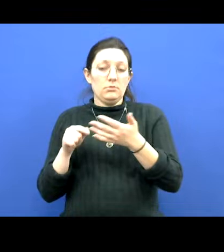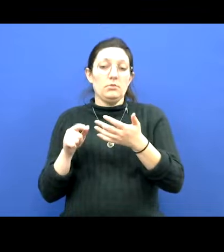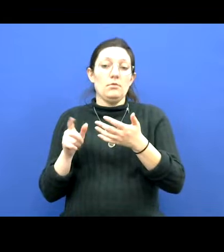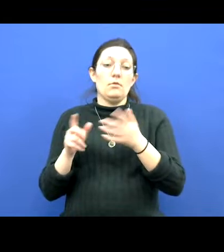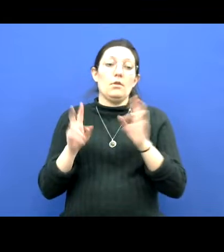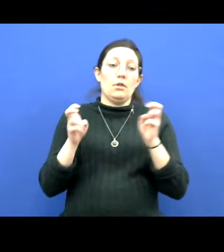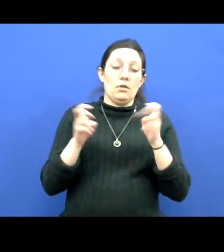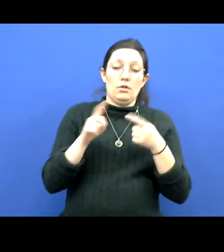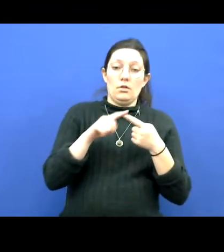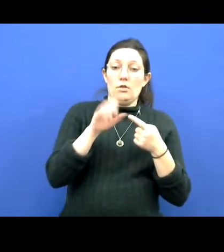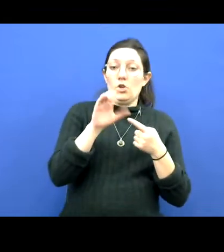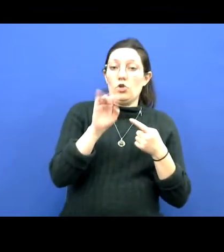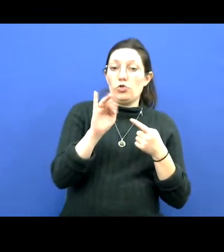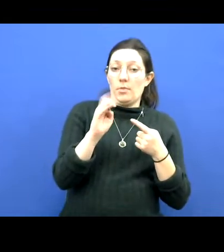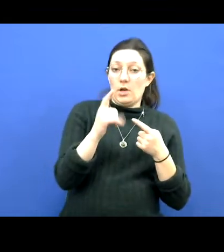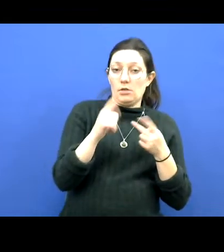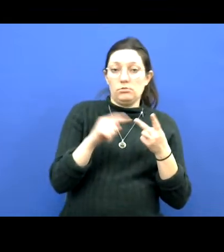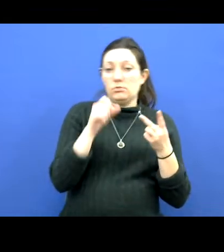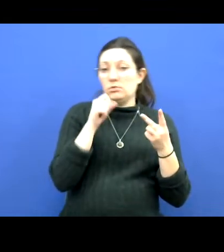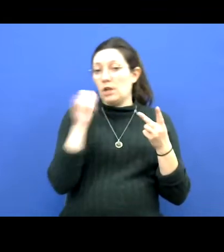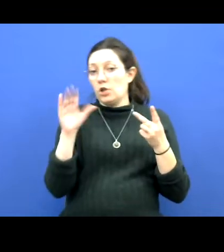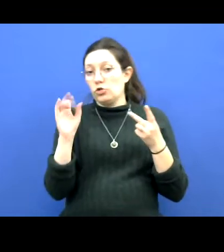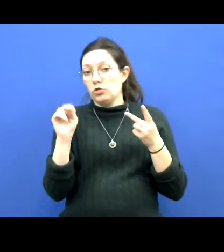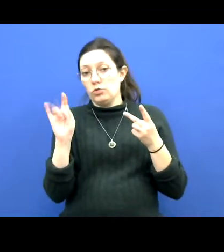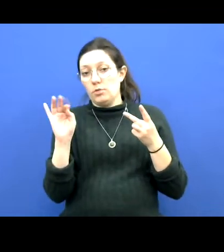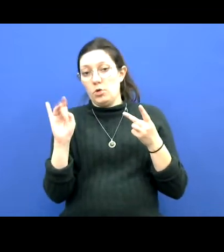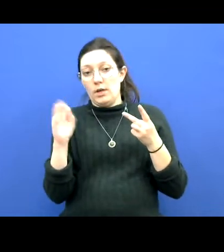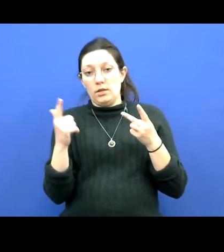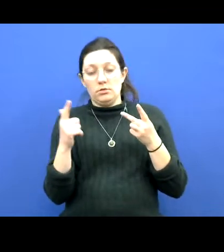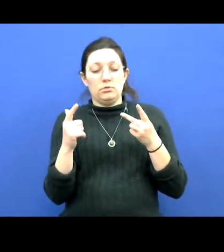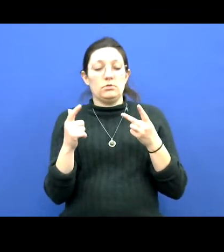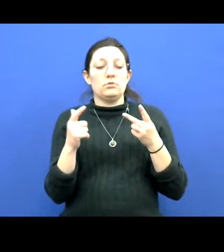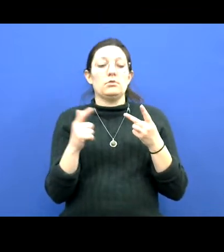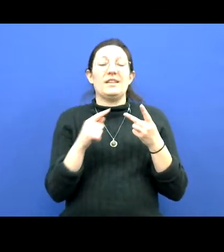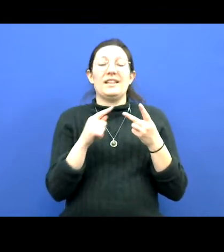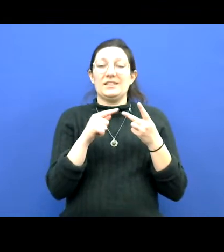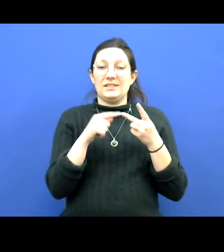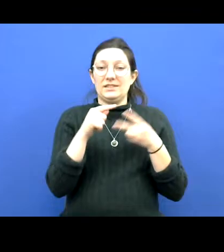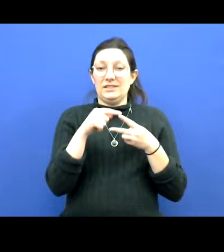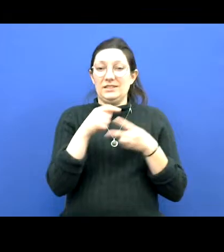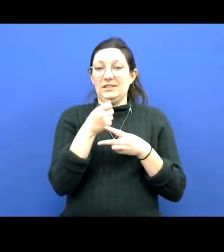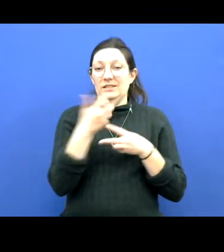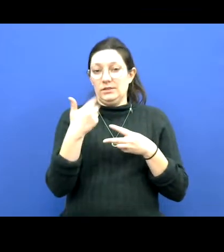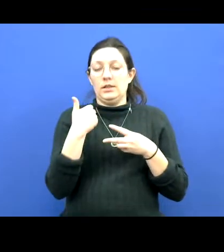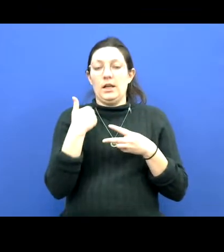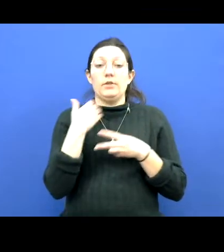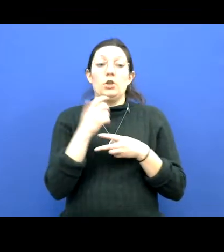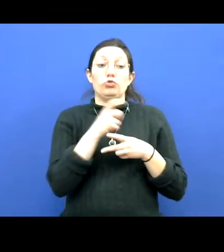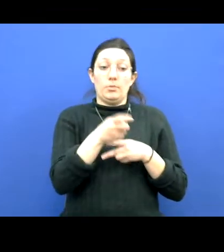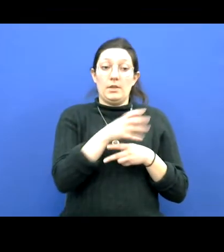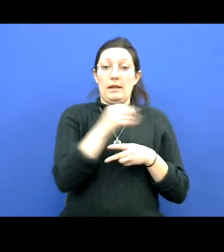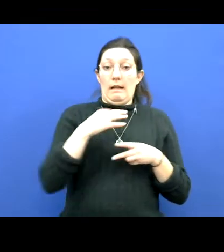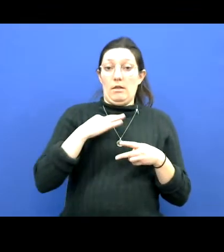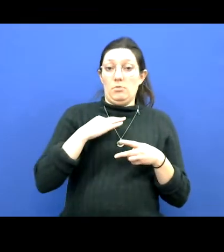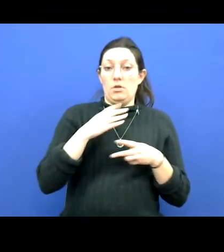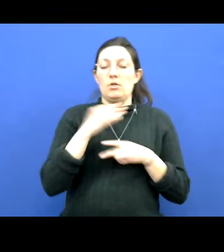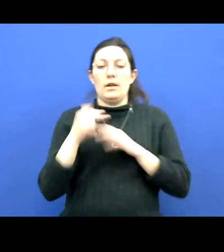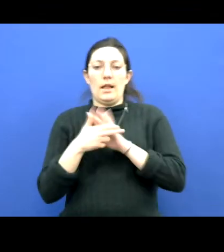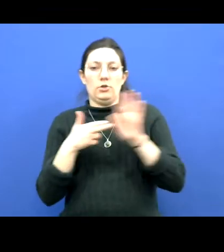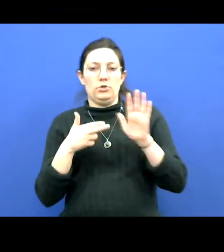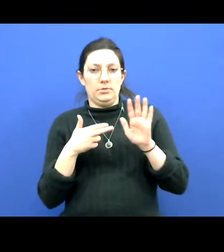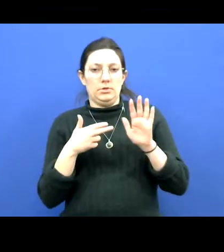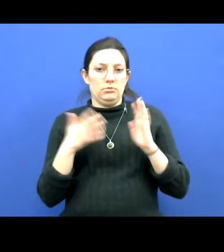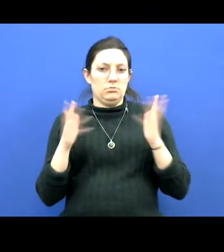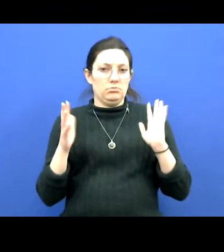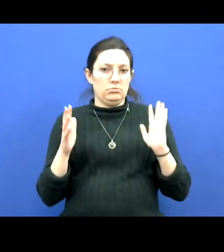non-contributing. And then within the contributing, you'll have just contributing, which again, they could be eligible, and then designated. Those are ones that are on